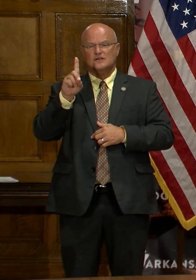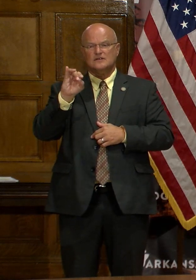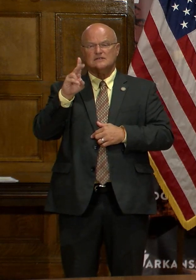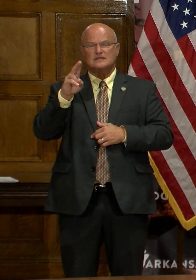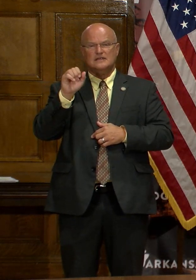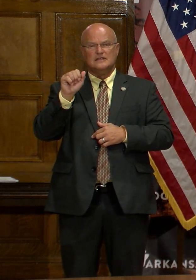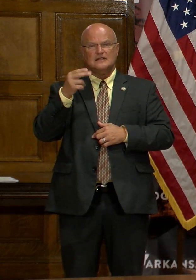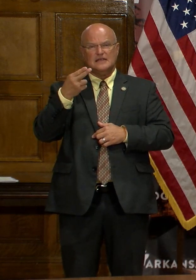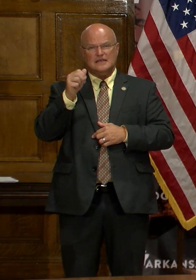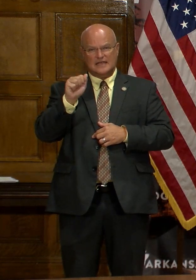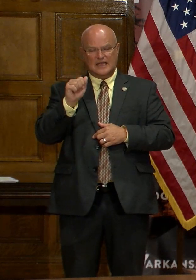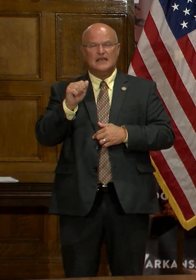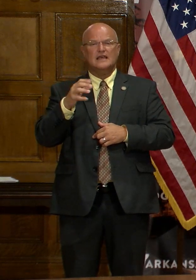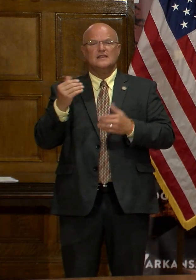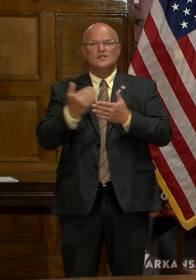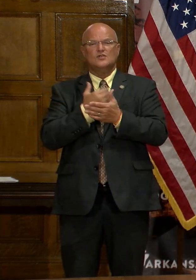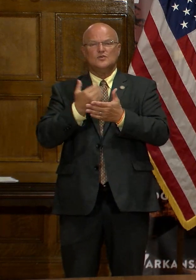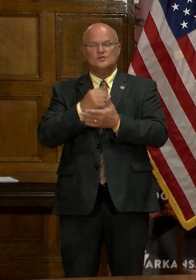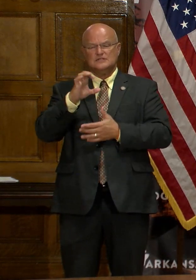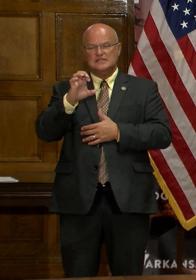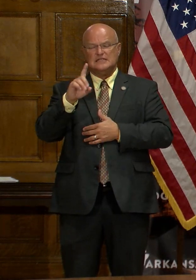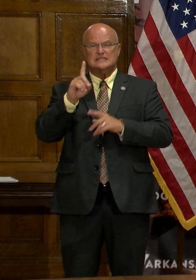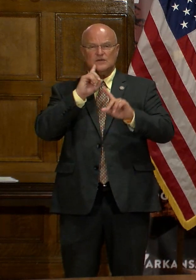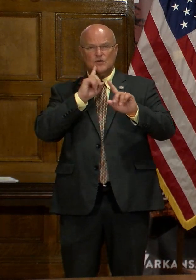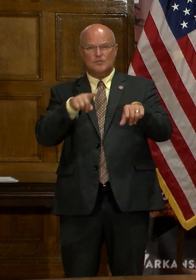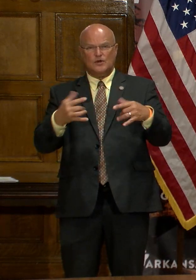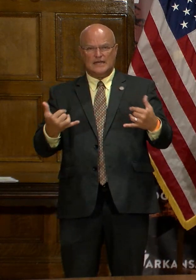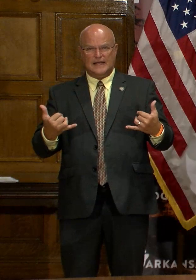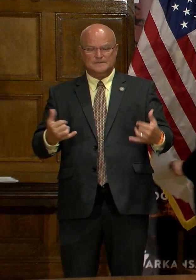the new CDC reporting recommendations.